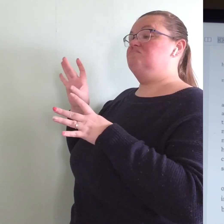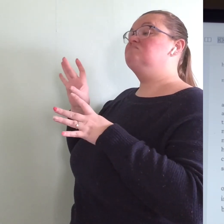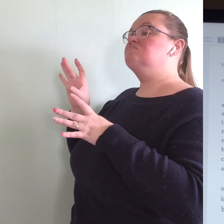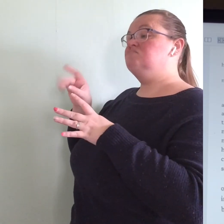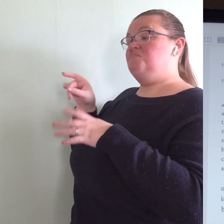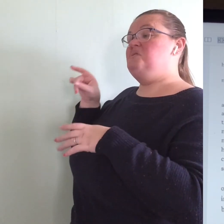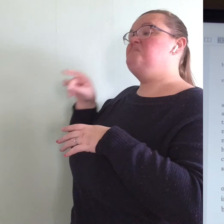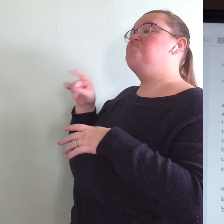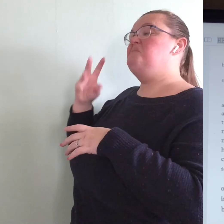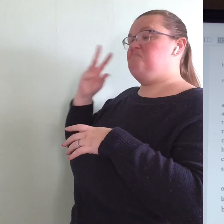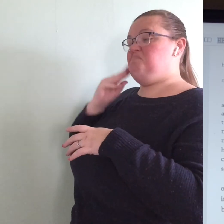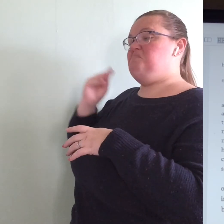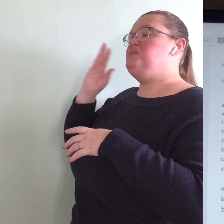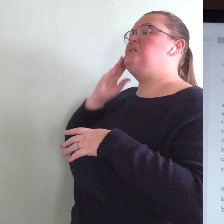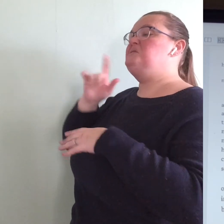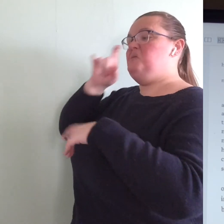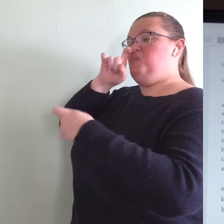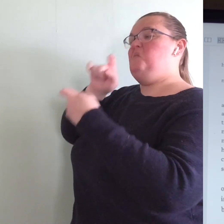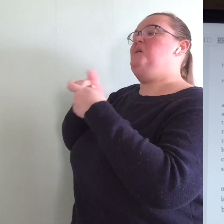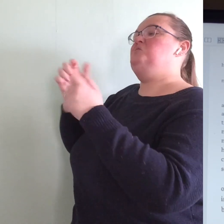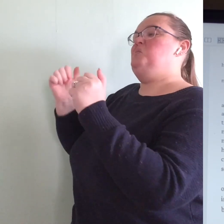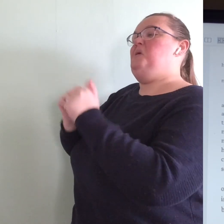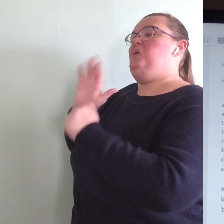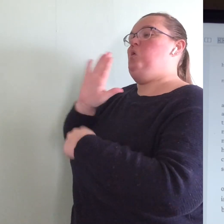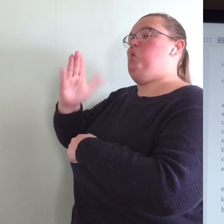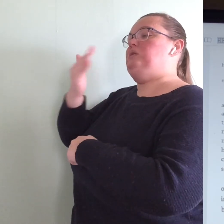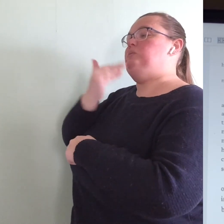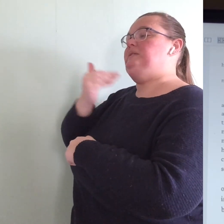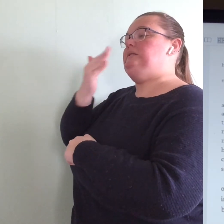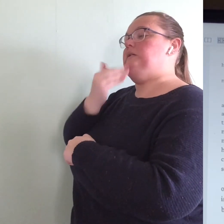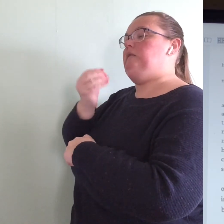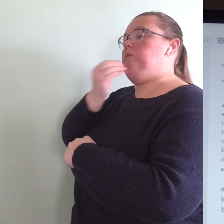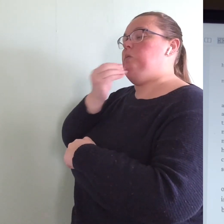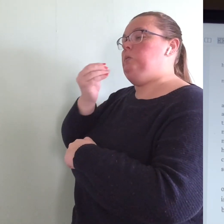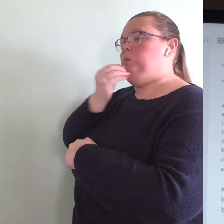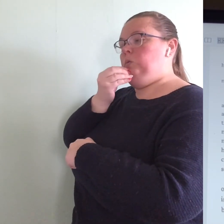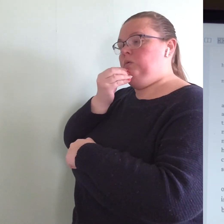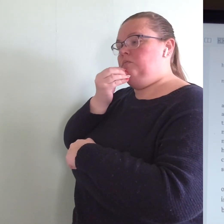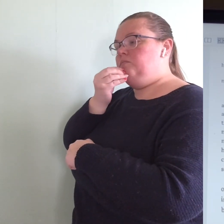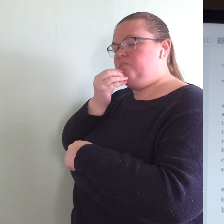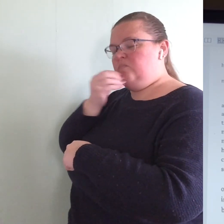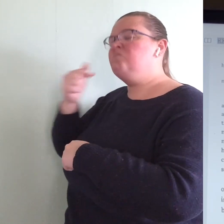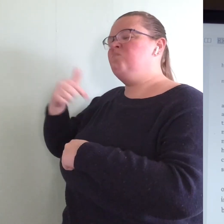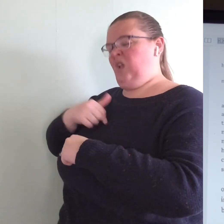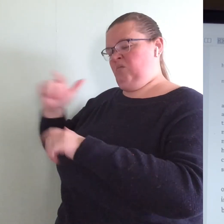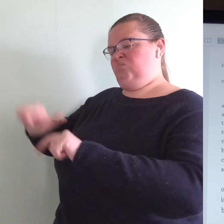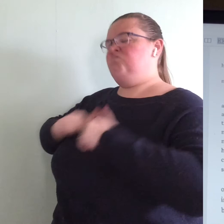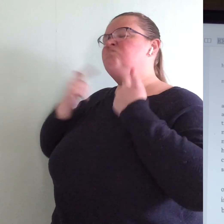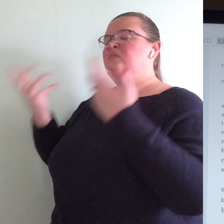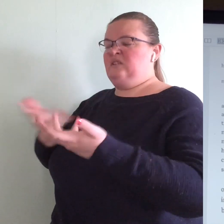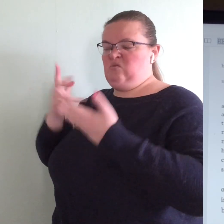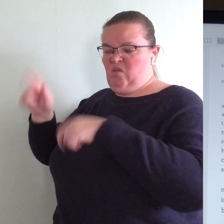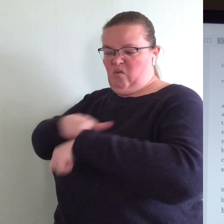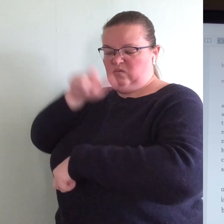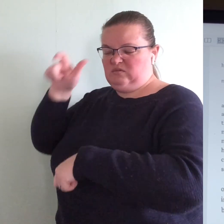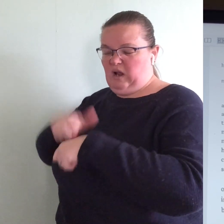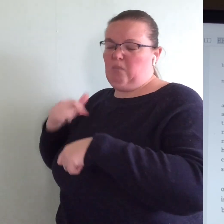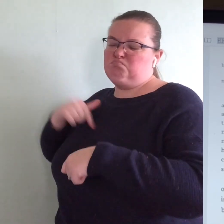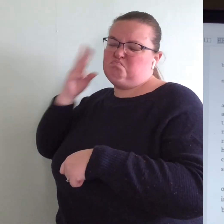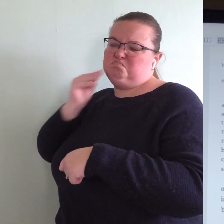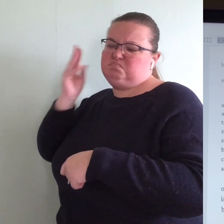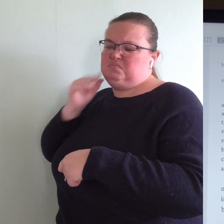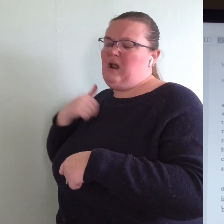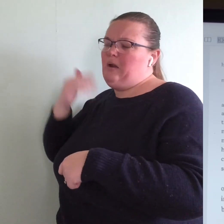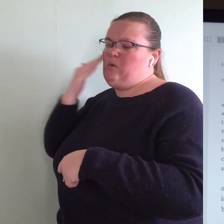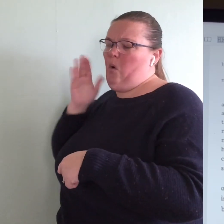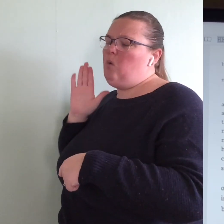one who has been with the witch and eaten her food. You can always tell if you've lived long in Narnia. Something about their